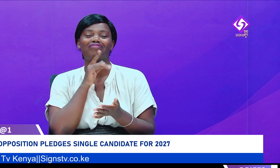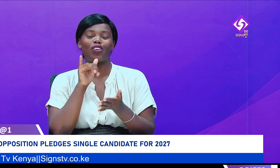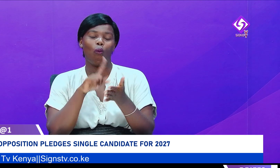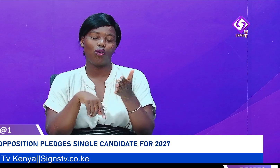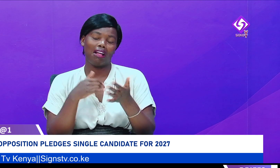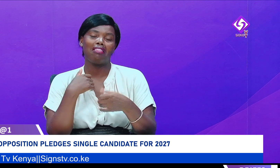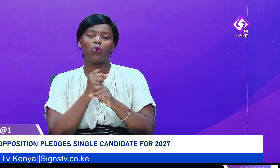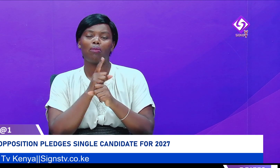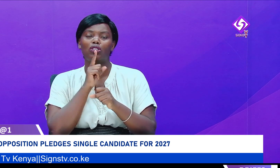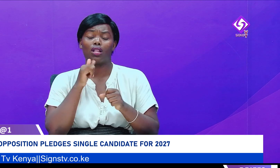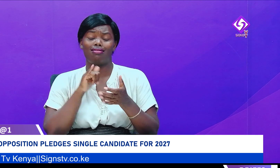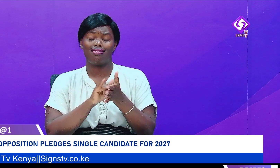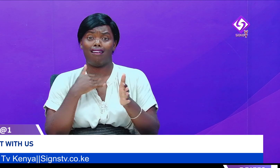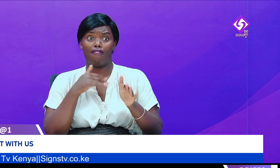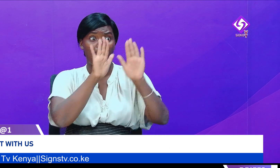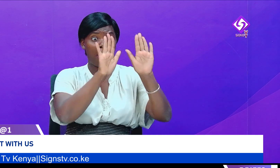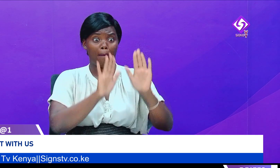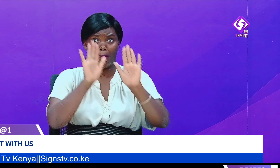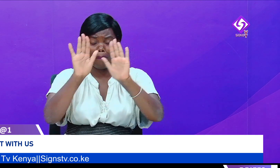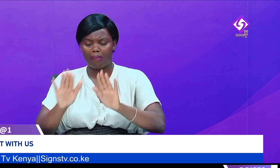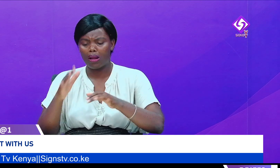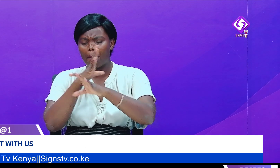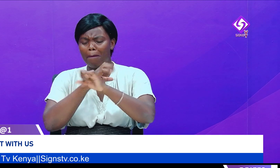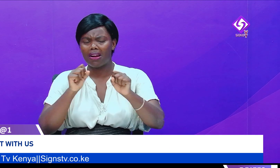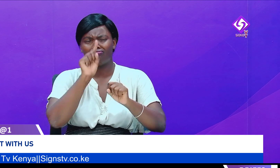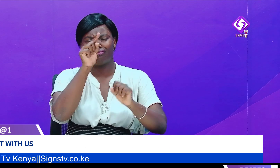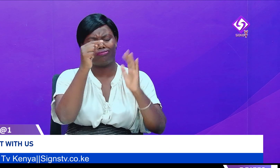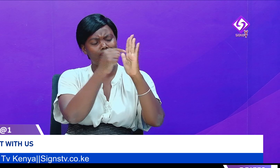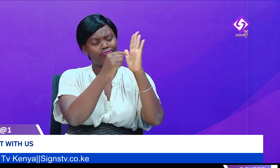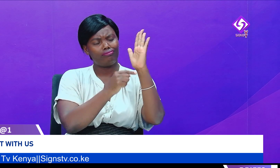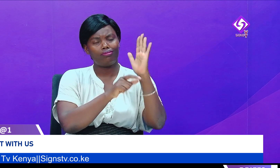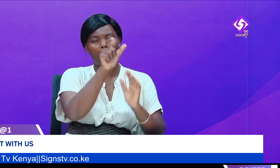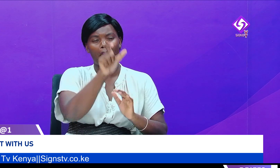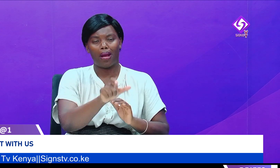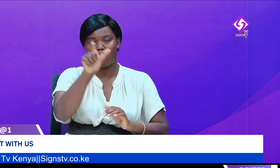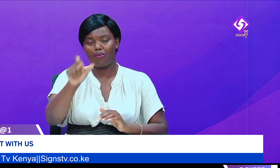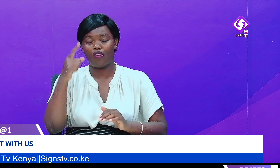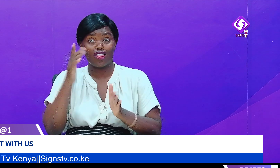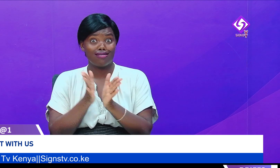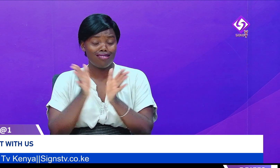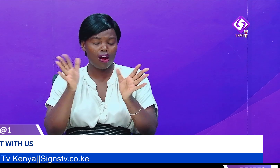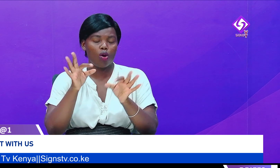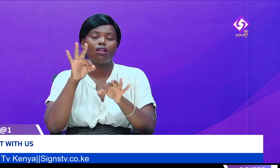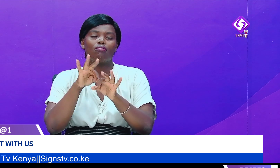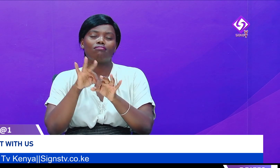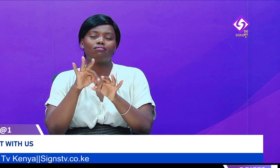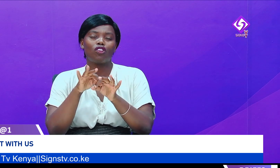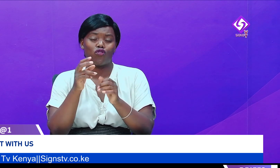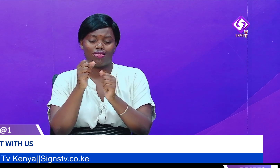As we have seen, that we are going to ensure that the campaign and the people who are campaigning